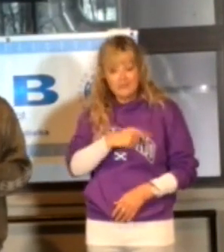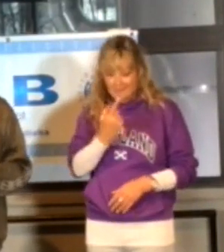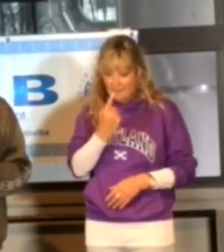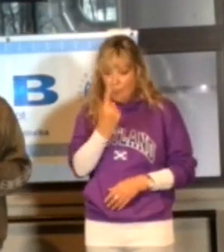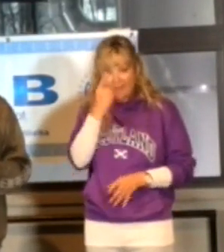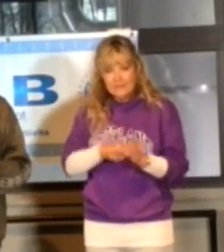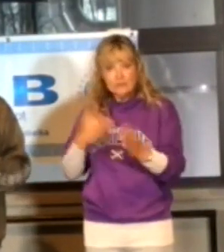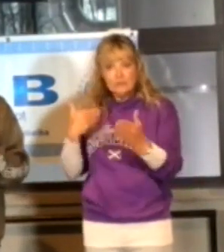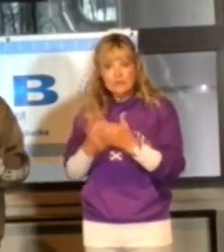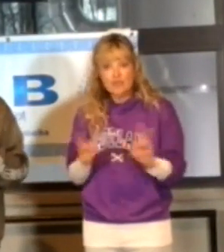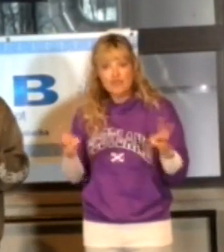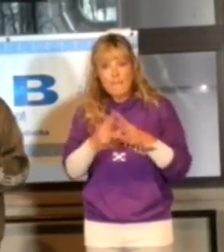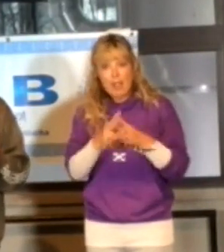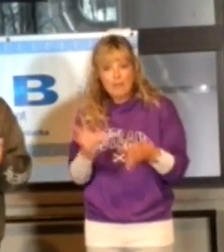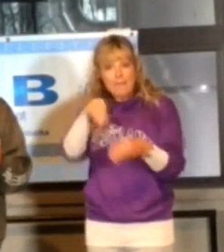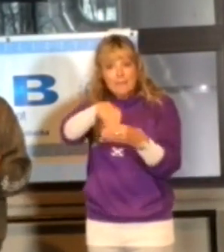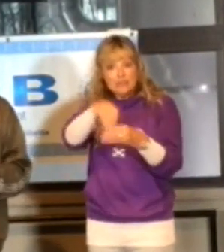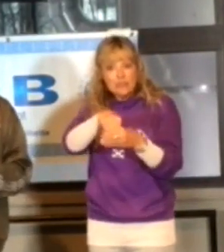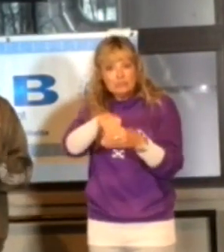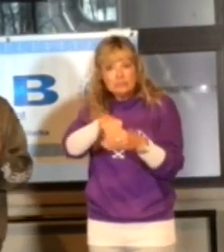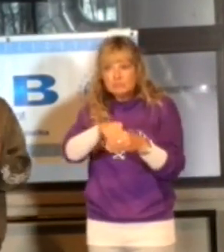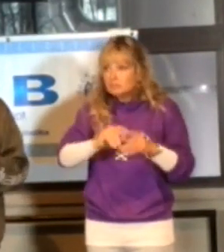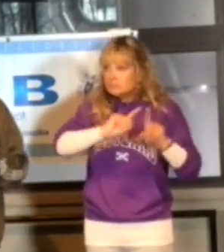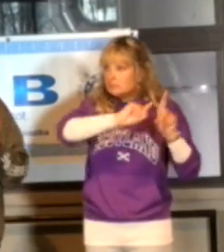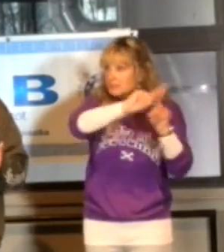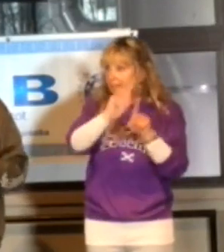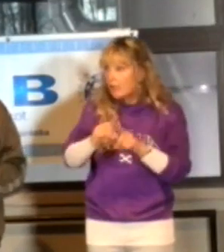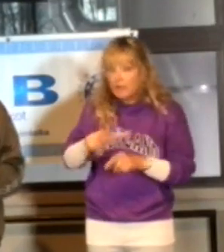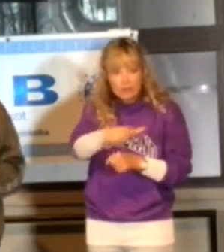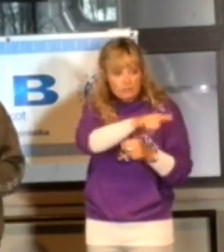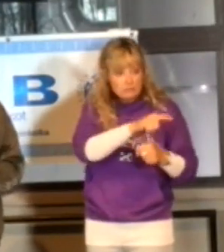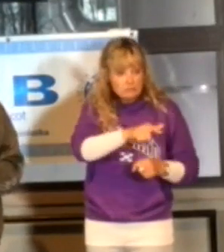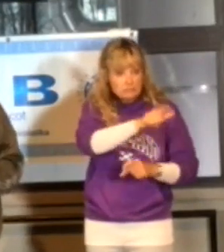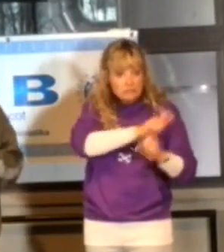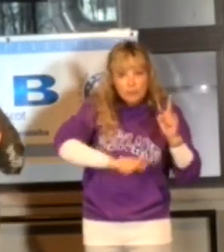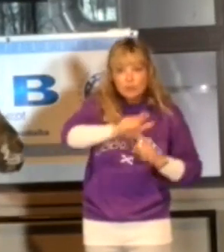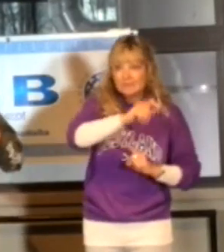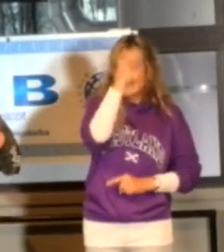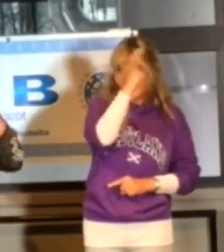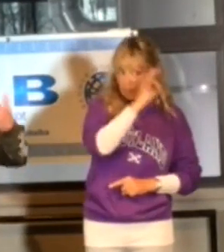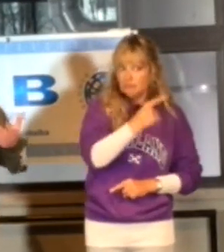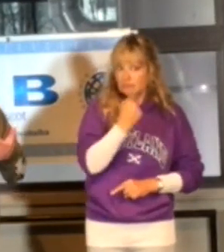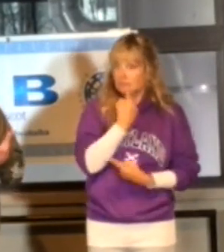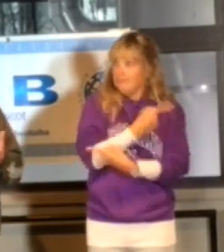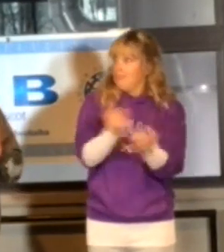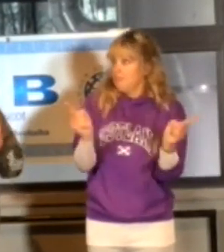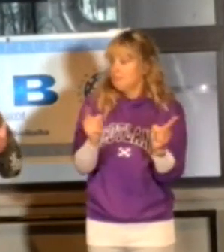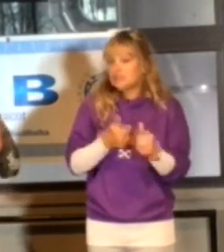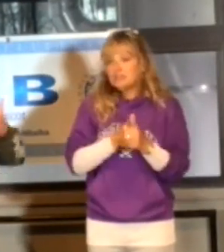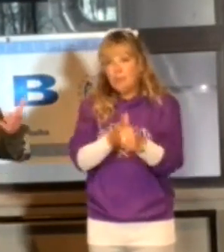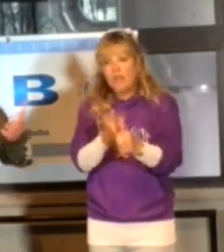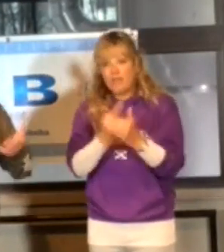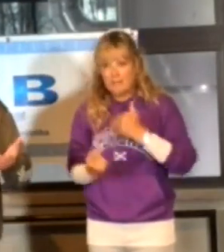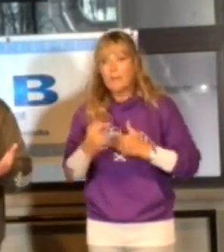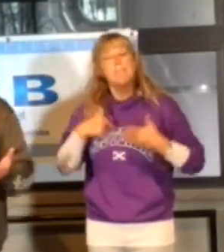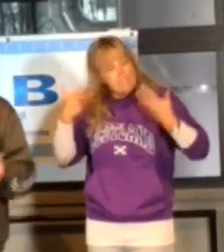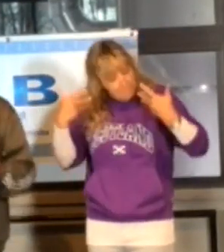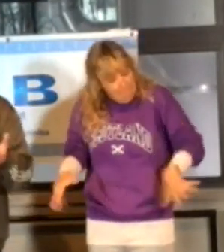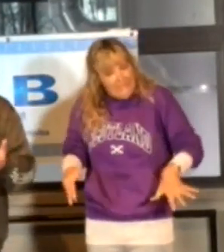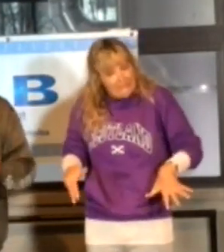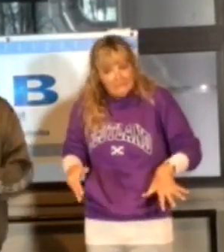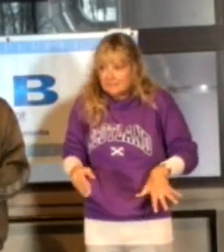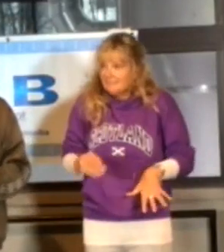year. Community, town and country councils have declared their support for independence. We've had our first independent marches,